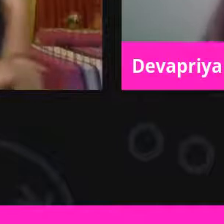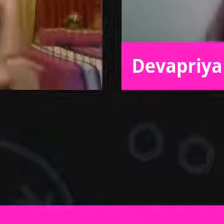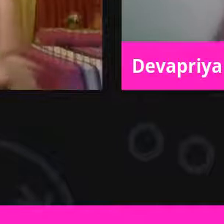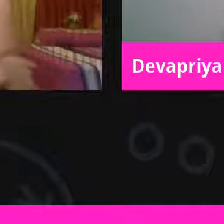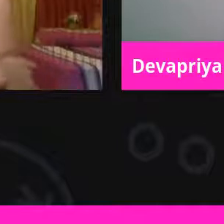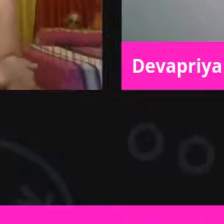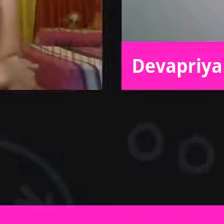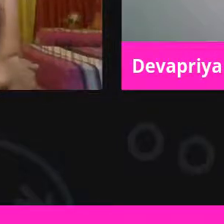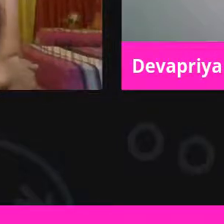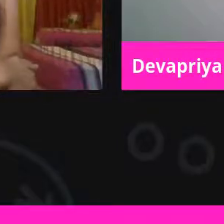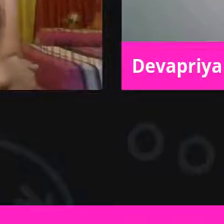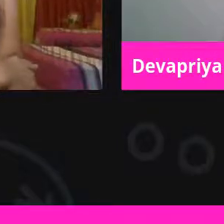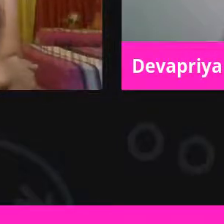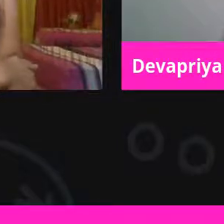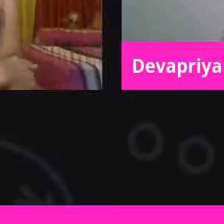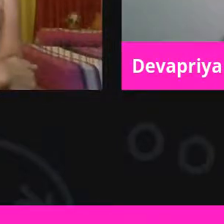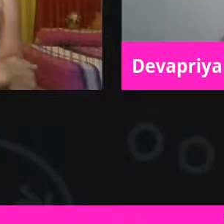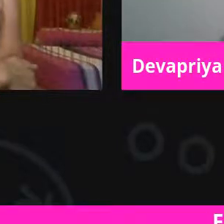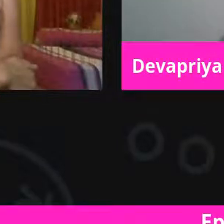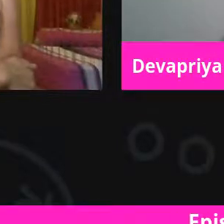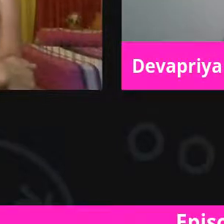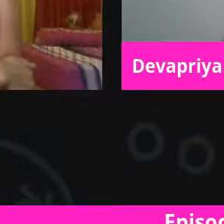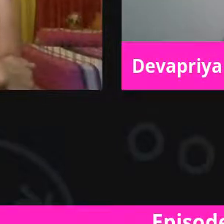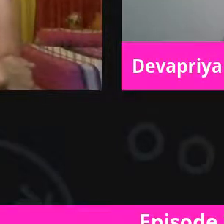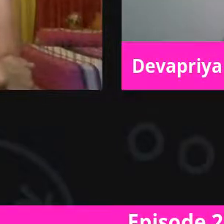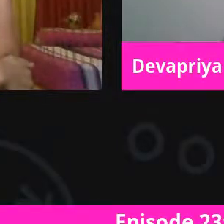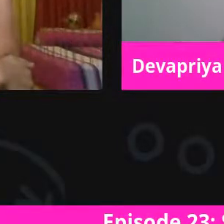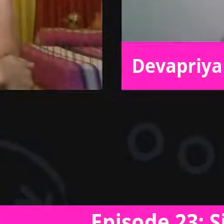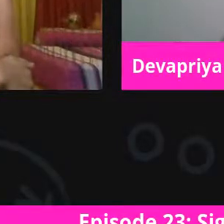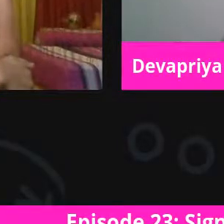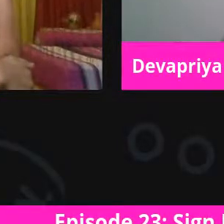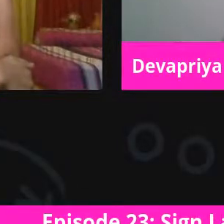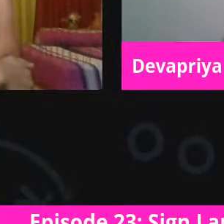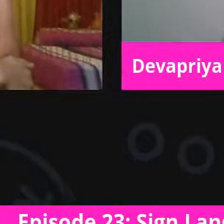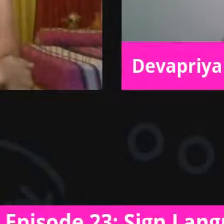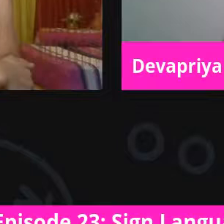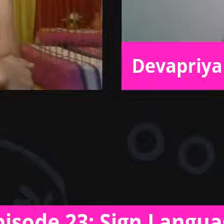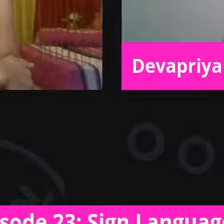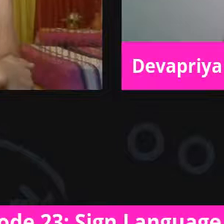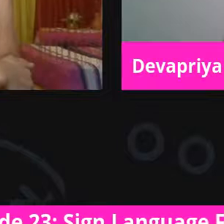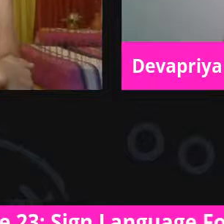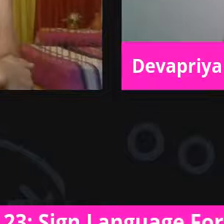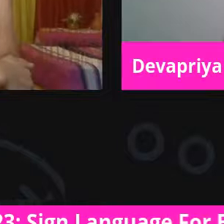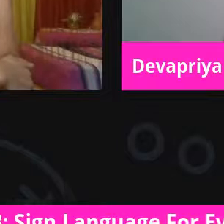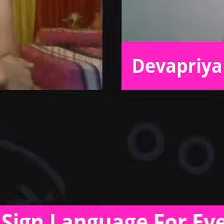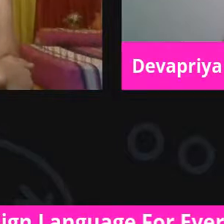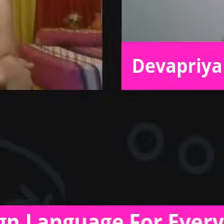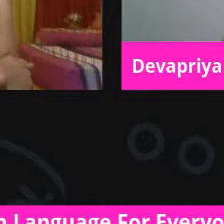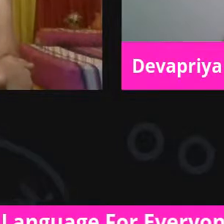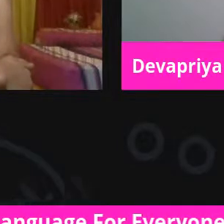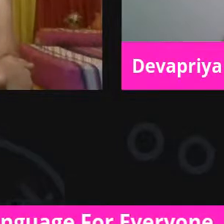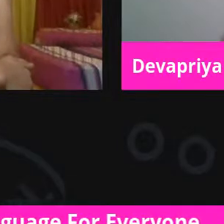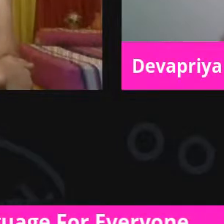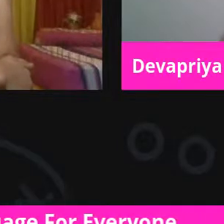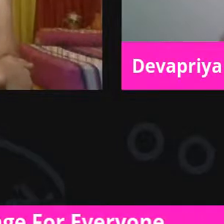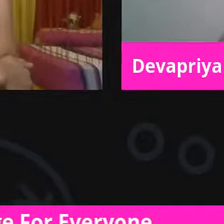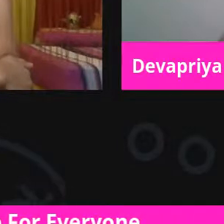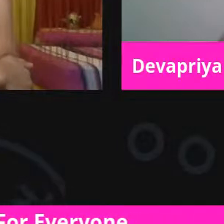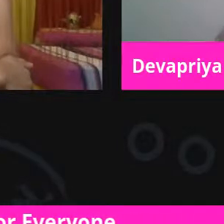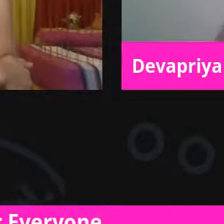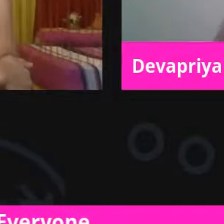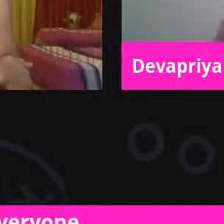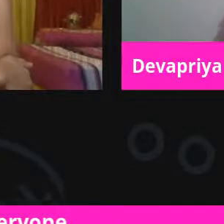knowledge I think everyone should learn. So I take this opportunity to learn a bit, and I think I take this as